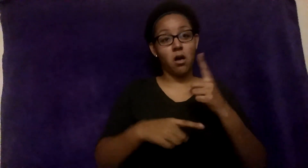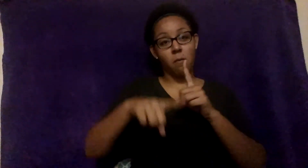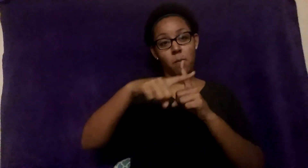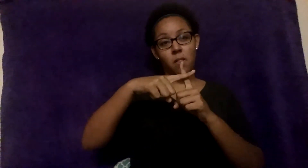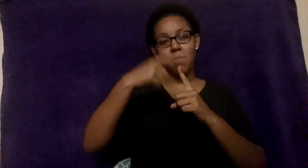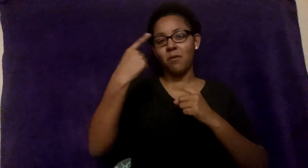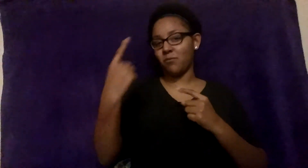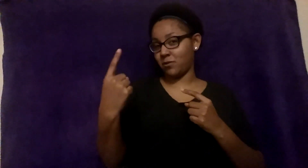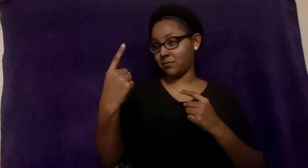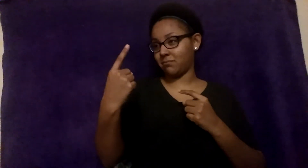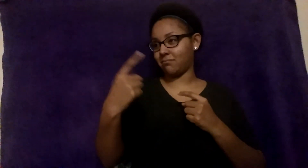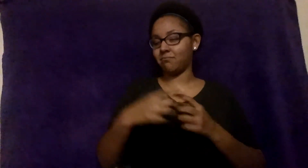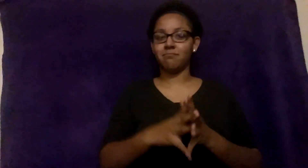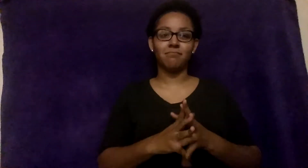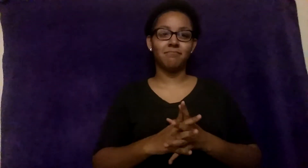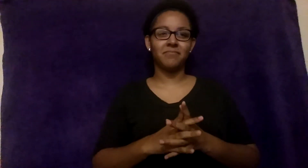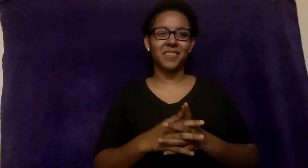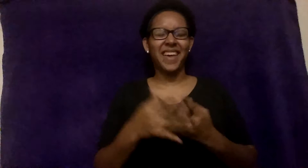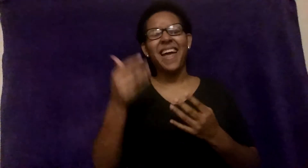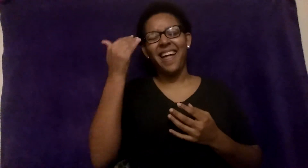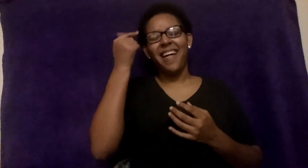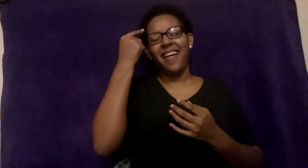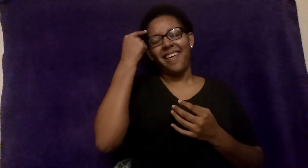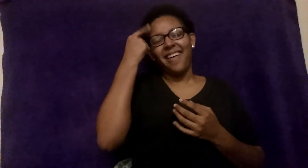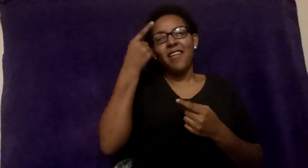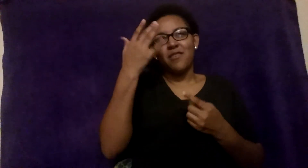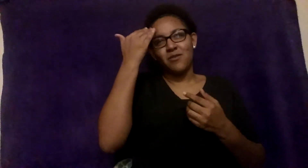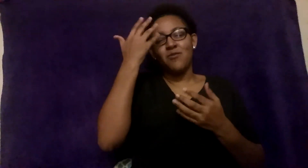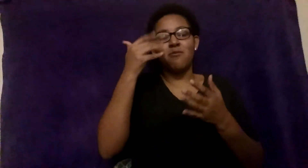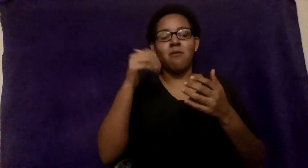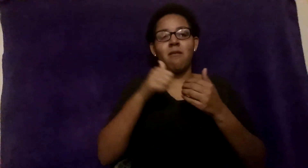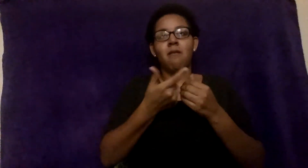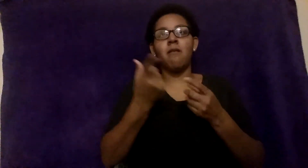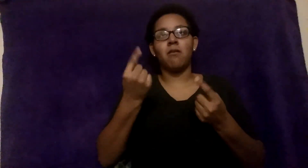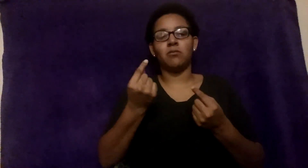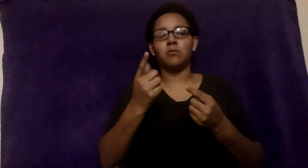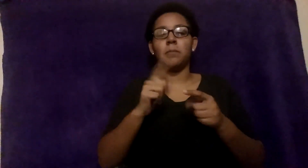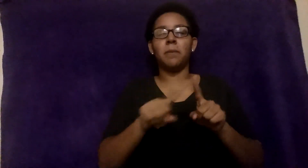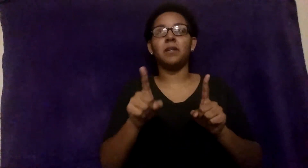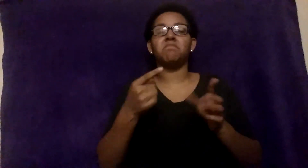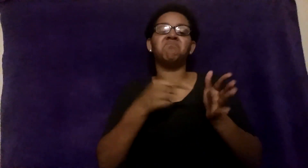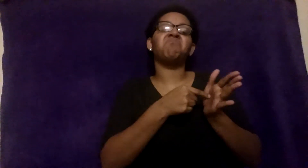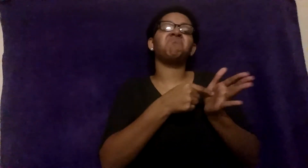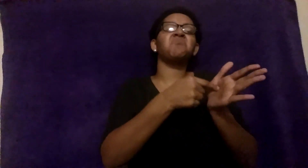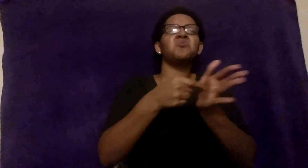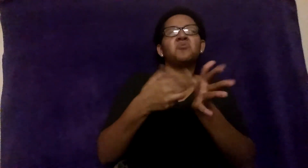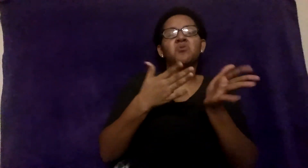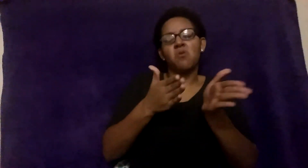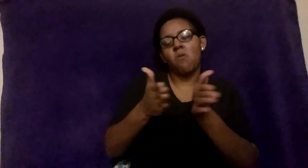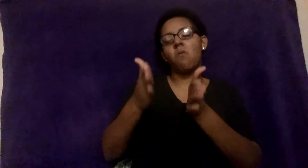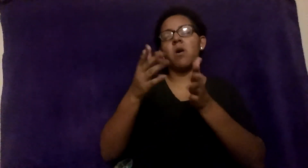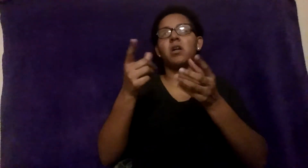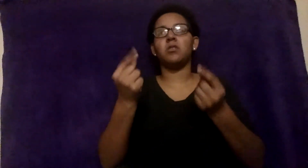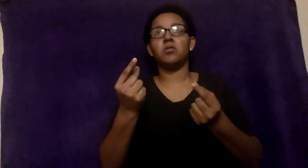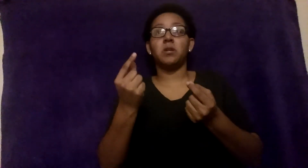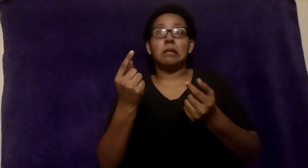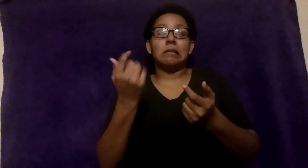1. And I think you already know how to do this, but I'll kind of show you a way of doing it in case you don't have this memorized